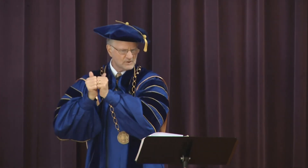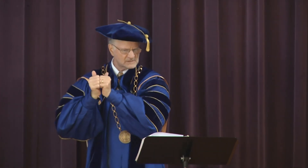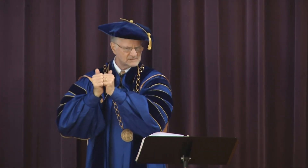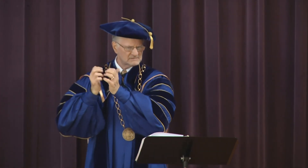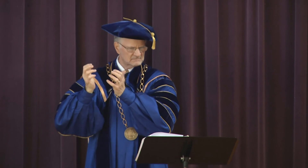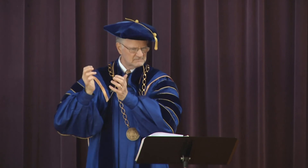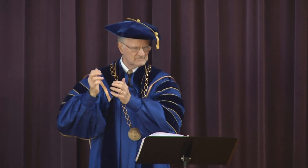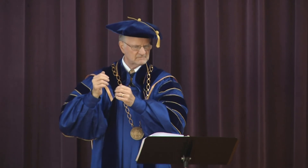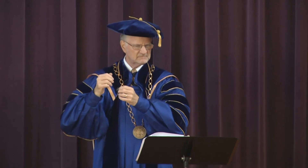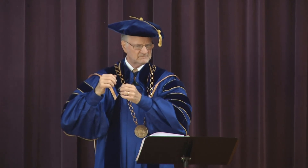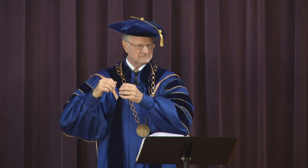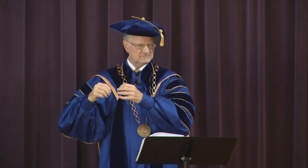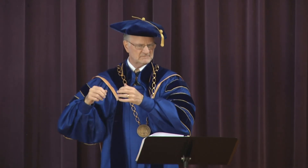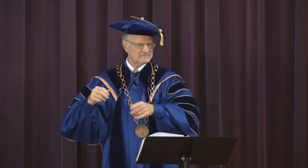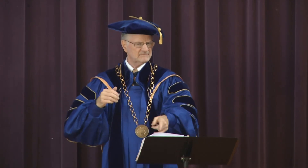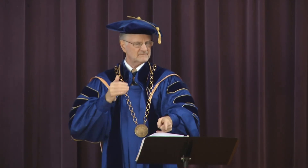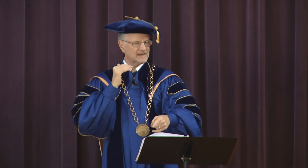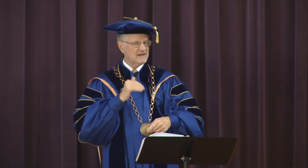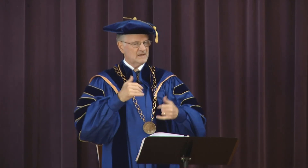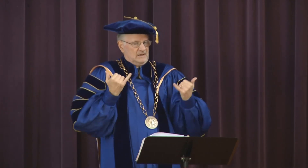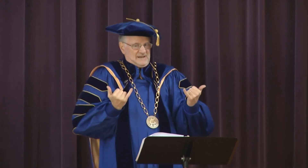The men had 5 sporting opportunities.